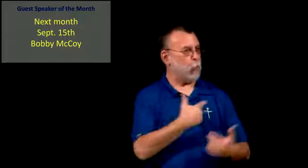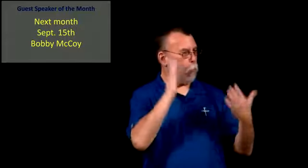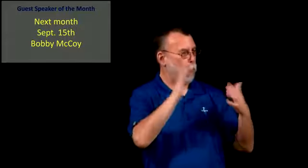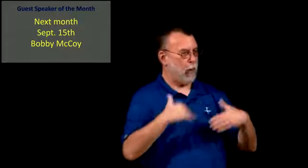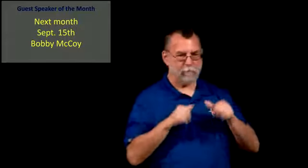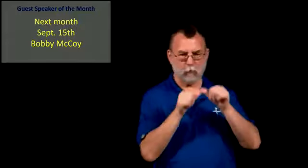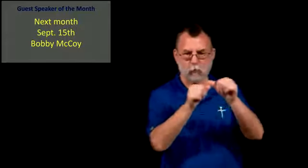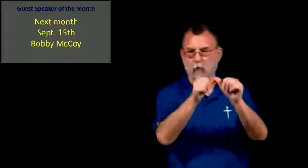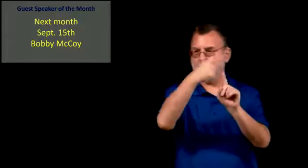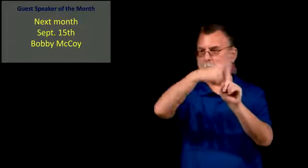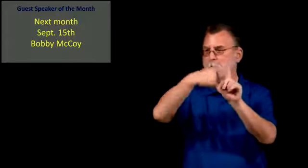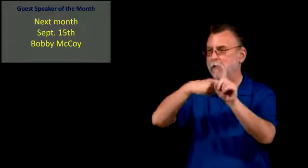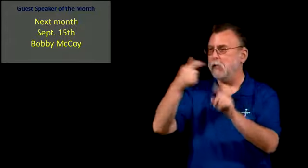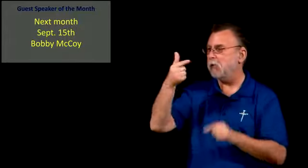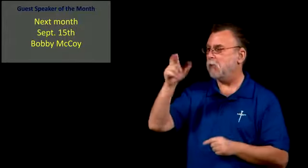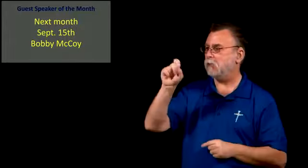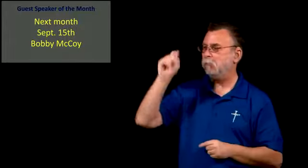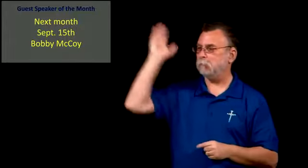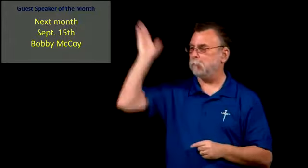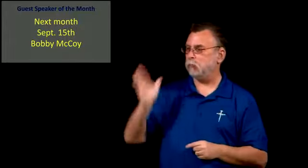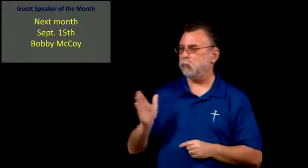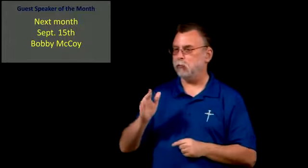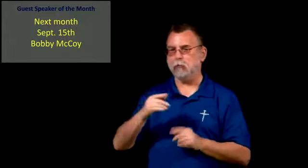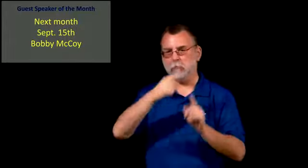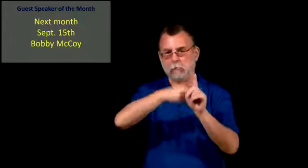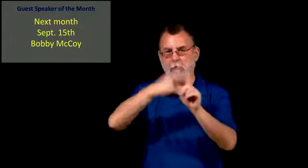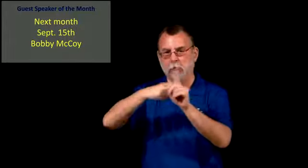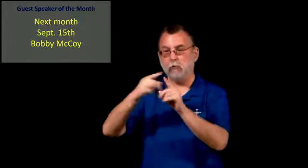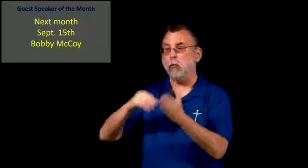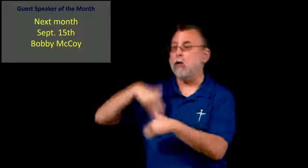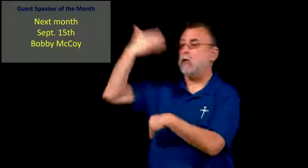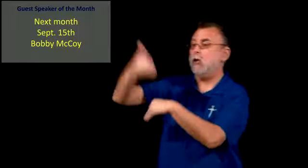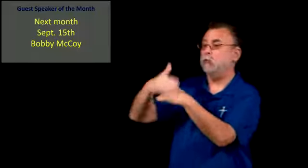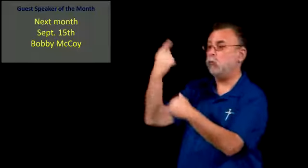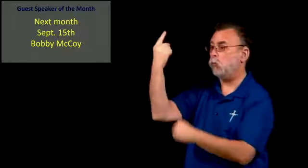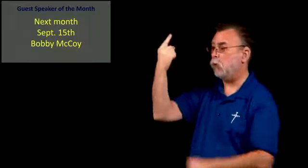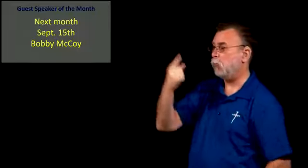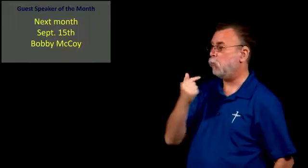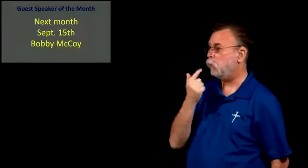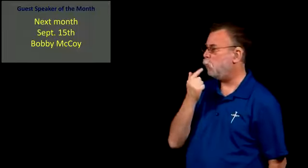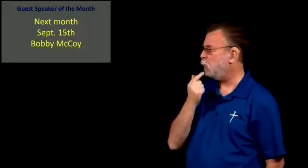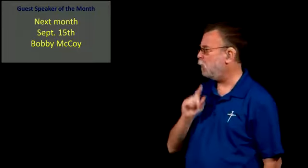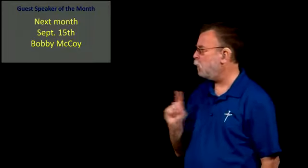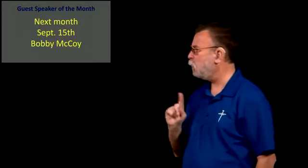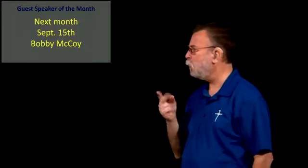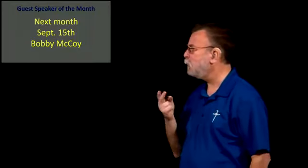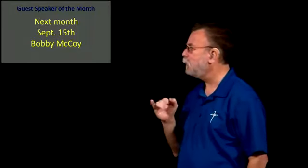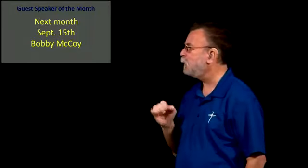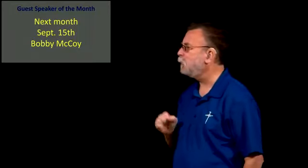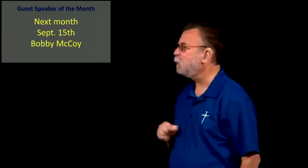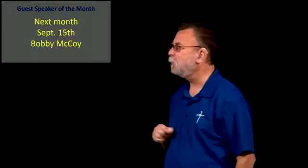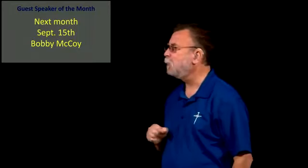Just to let you know that we are going to continue our monthly guest speaker series next month.